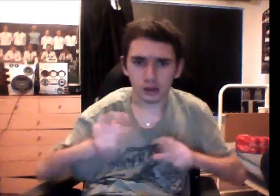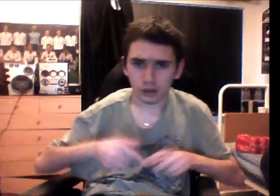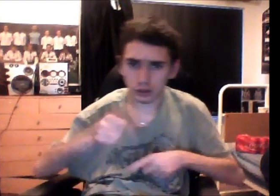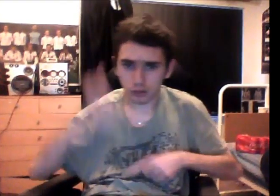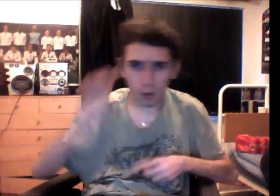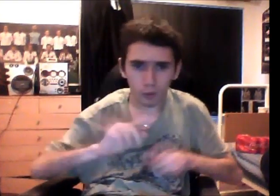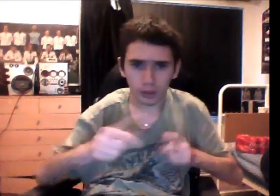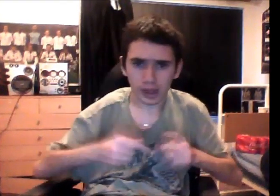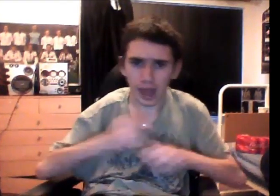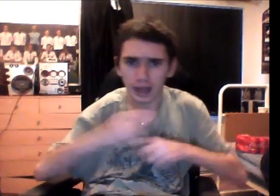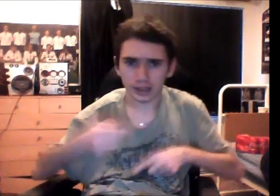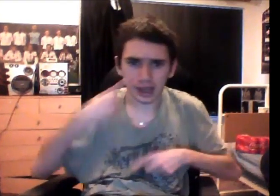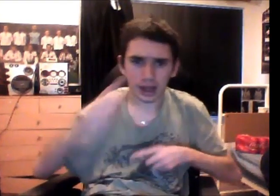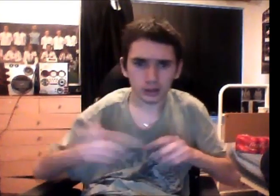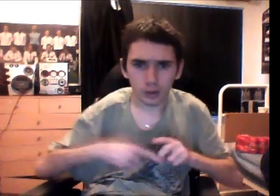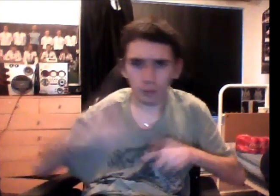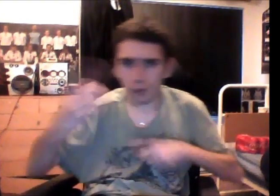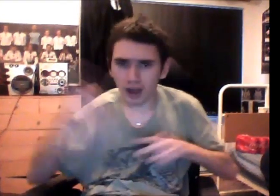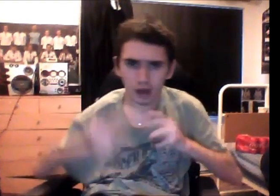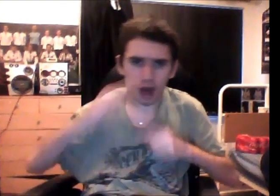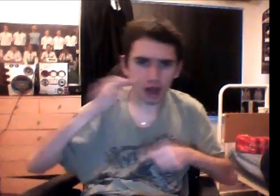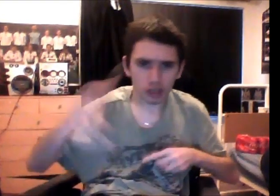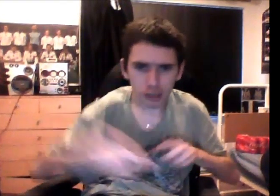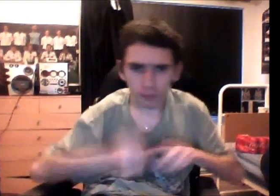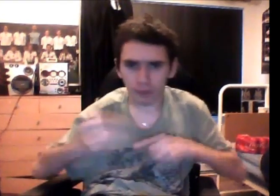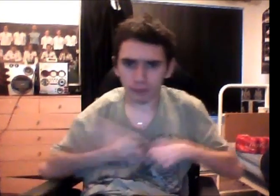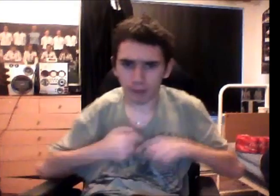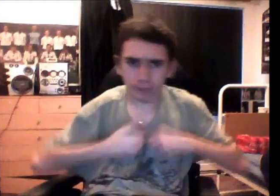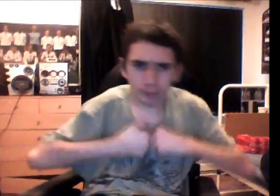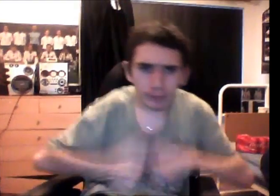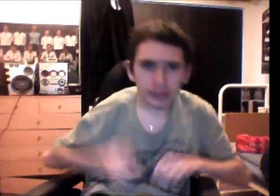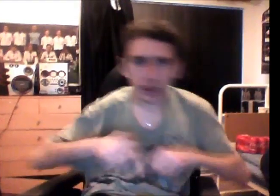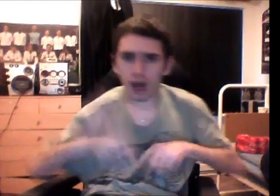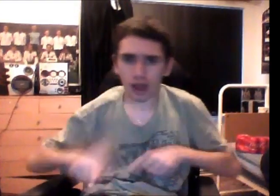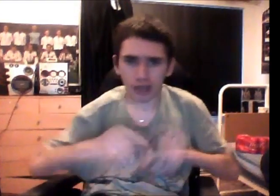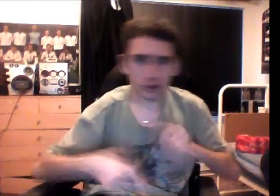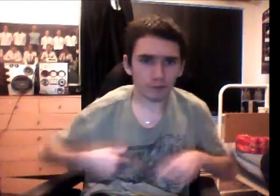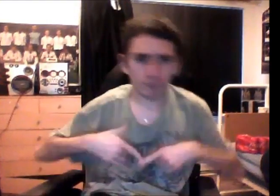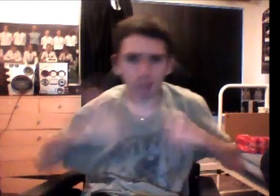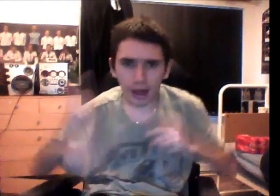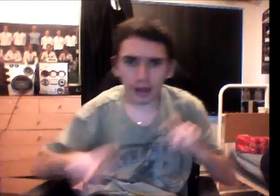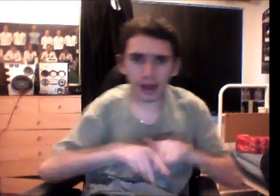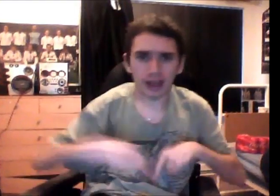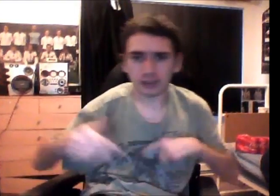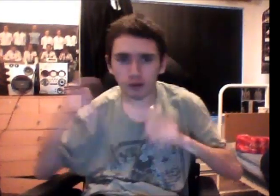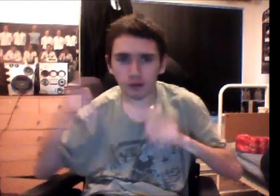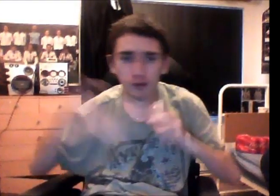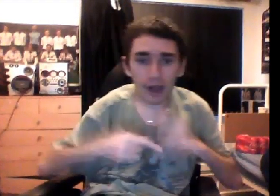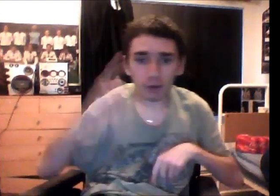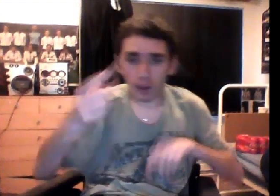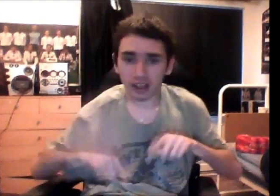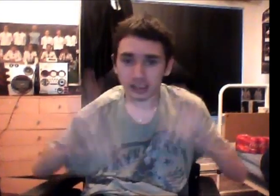one on earth can I be the guy that can be the one to call you all my babe? Yo, I'll show you how I feel, but let's keep it real, cause I'm the one that thinks we should